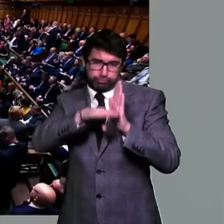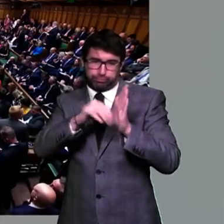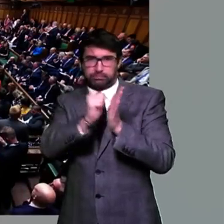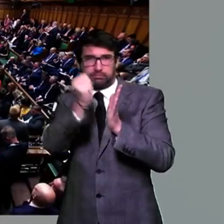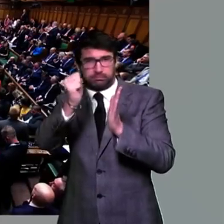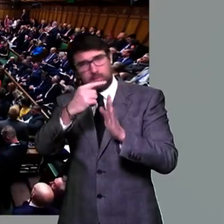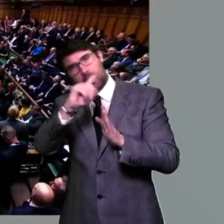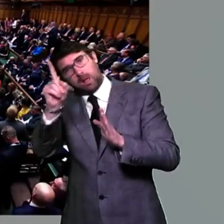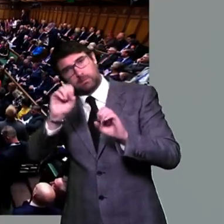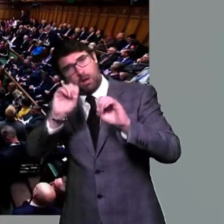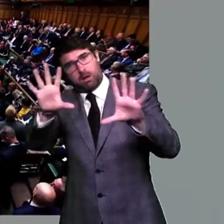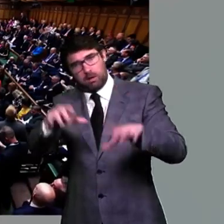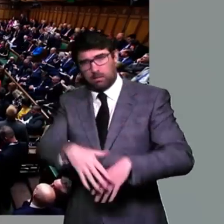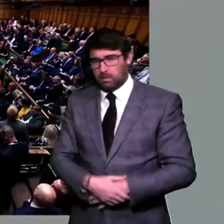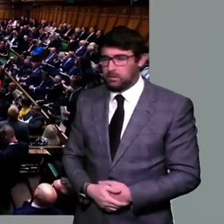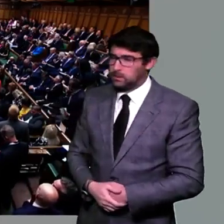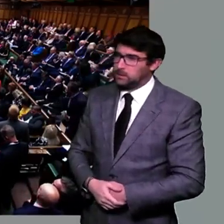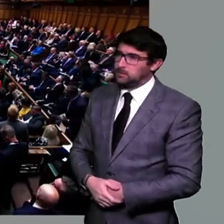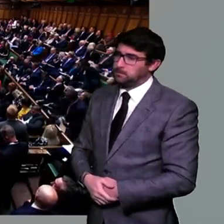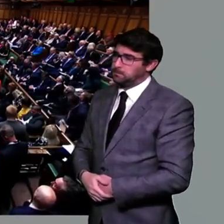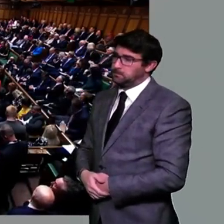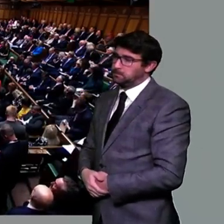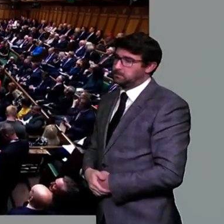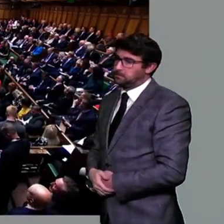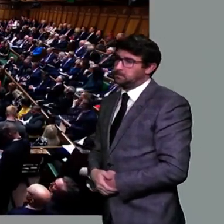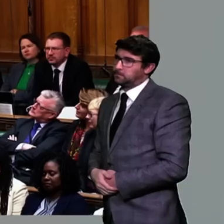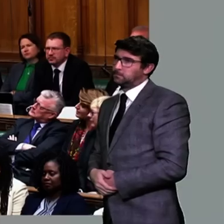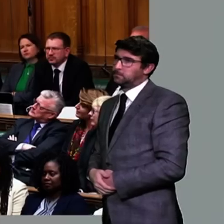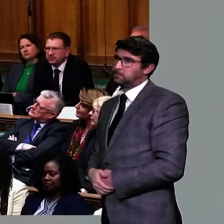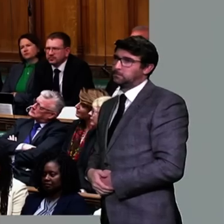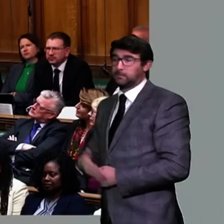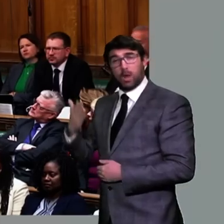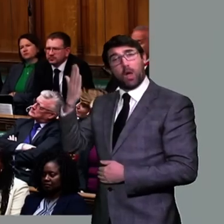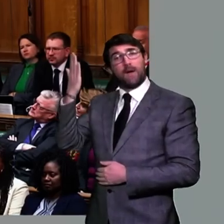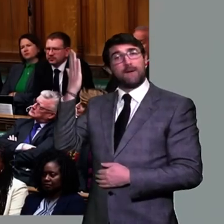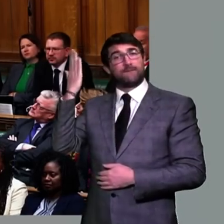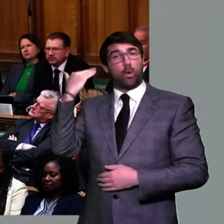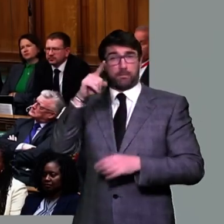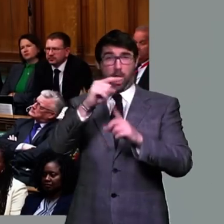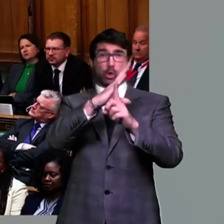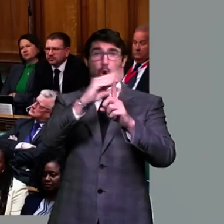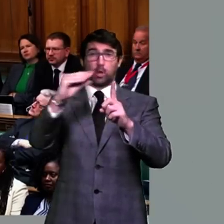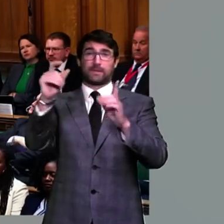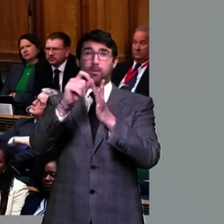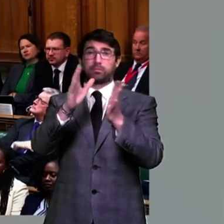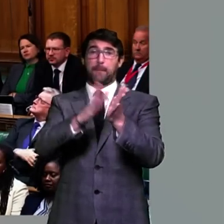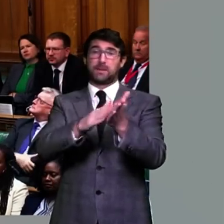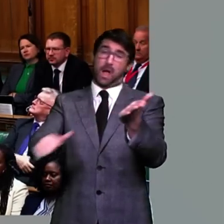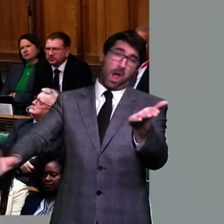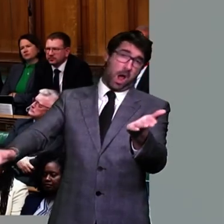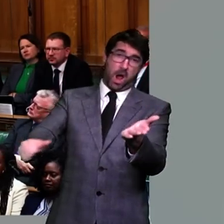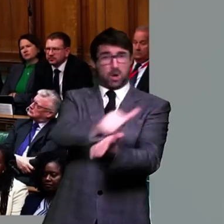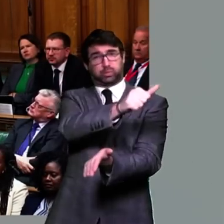Owen. Thank you, Mr. Speaker. The last Tory Prime Minister was forced out after a series of dodgy dealings and failing to